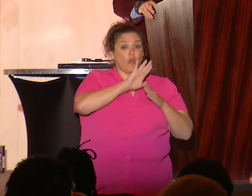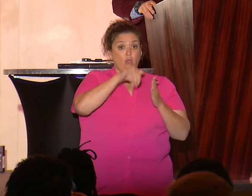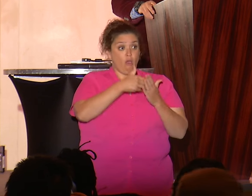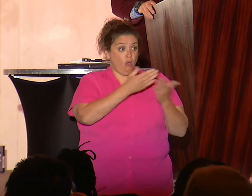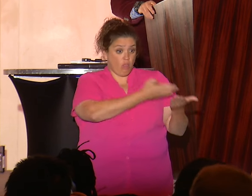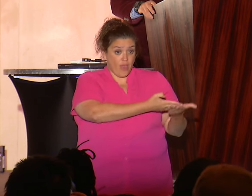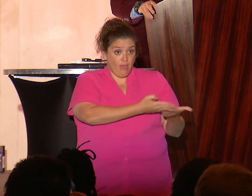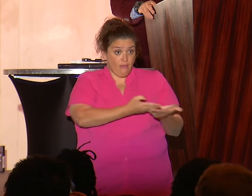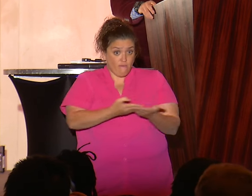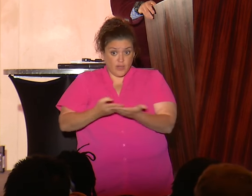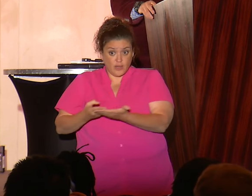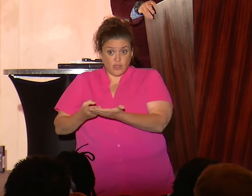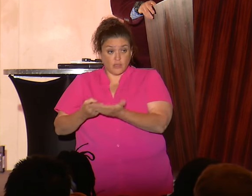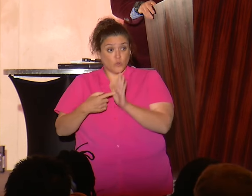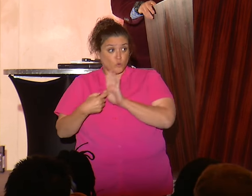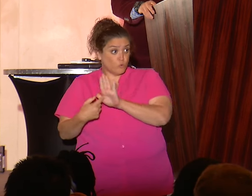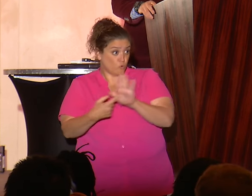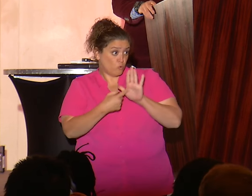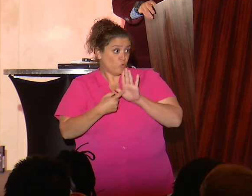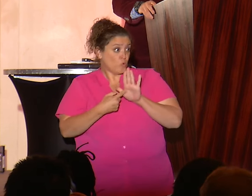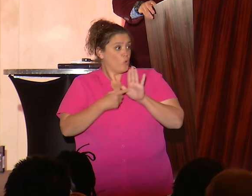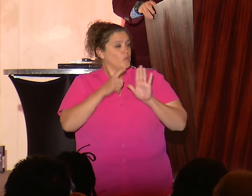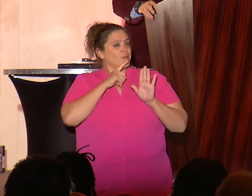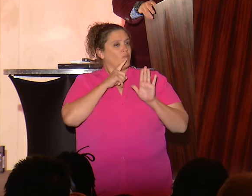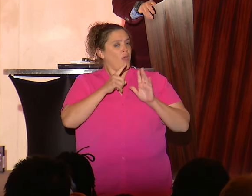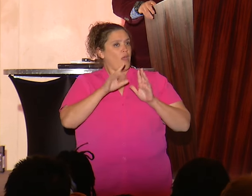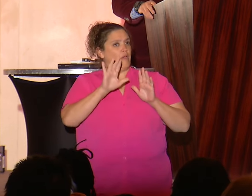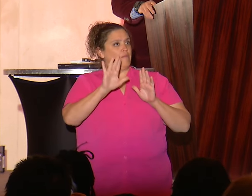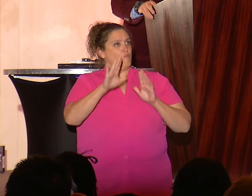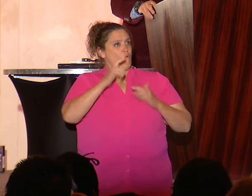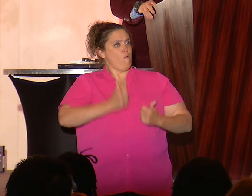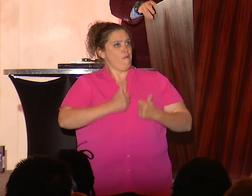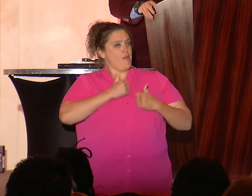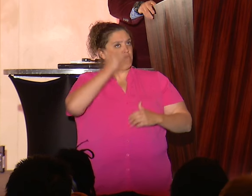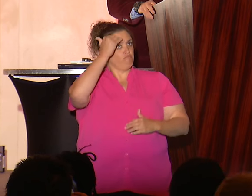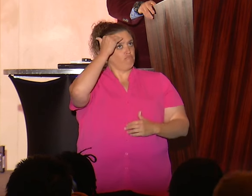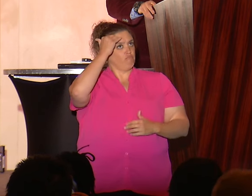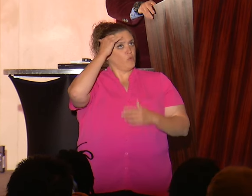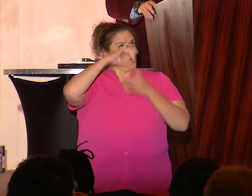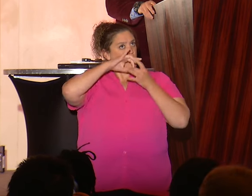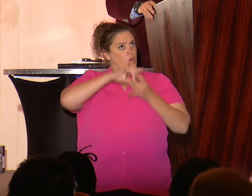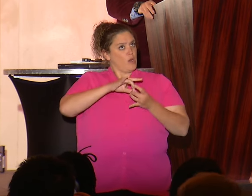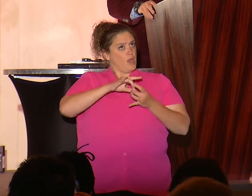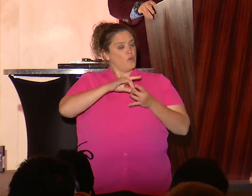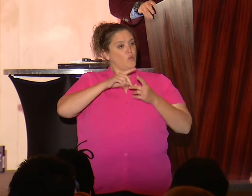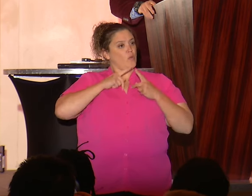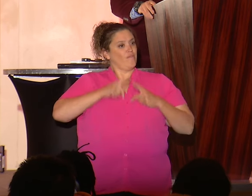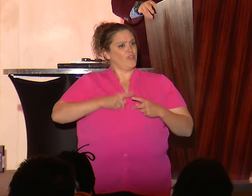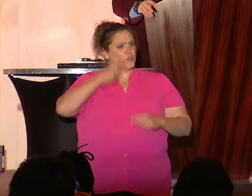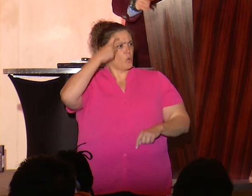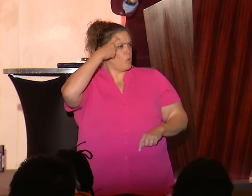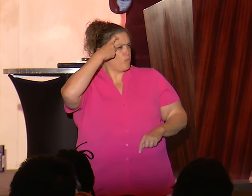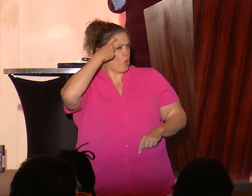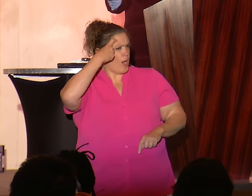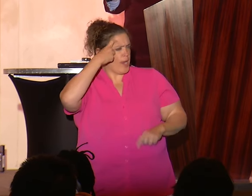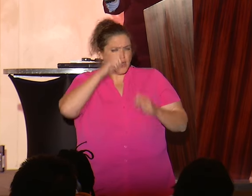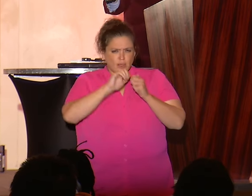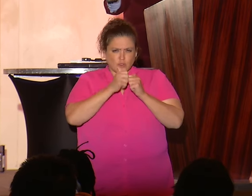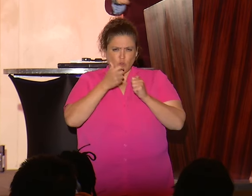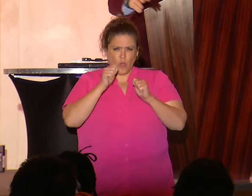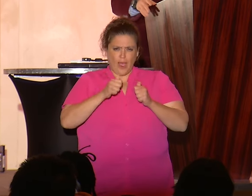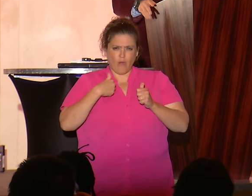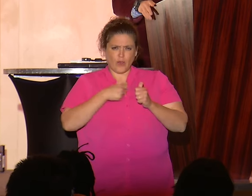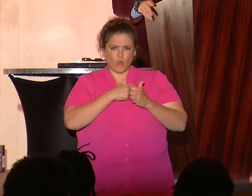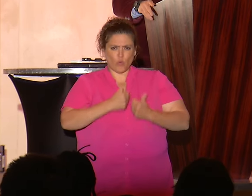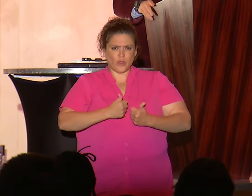have shows that consciousness is dependent on a functioning physical brain. So how can we survive our own